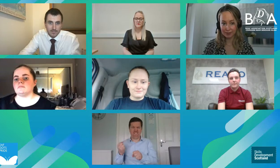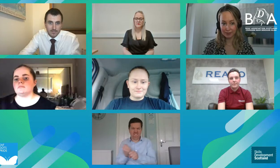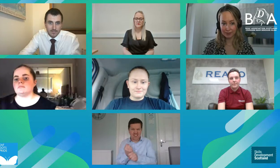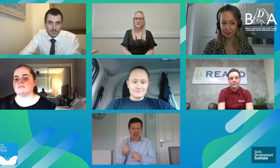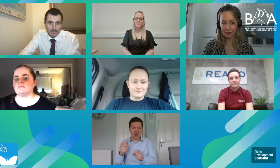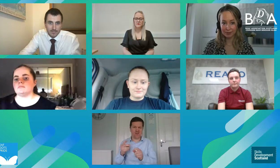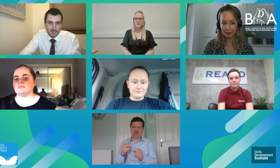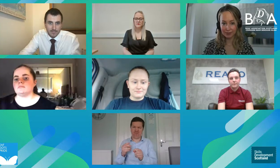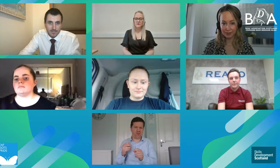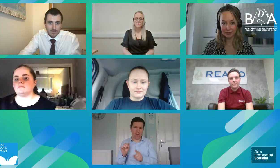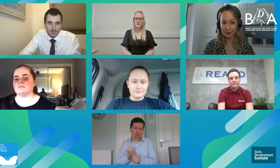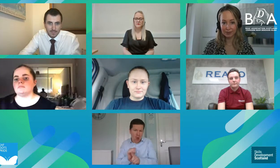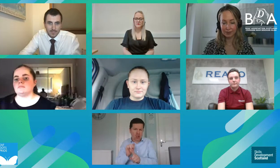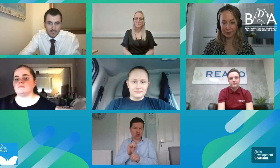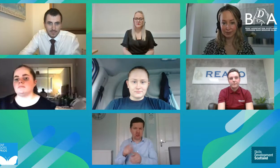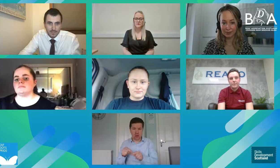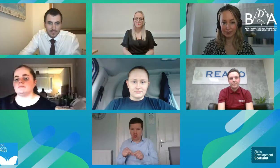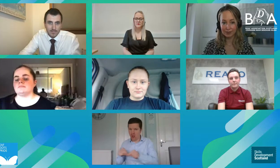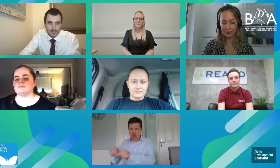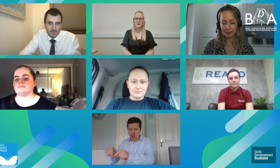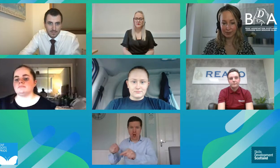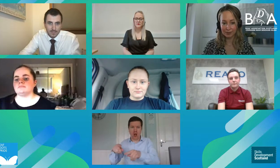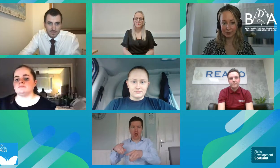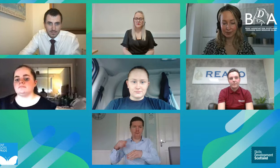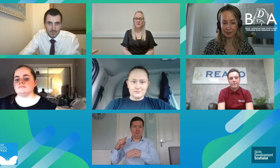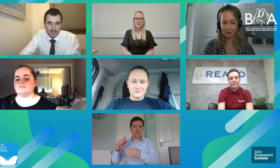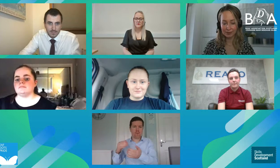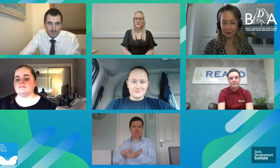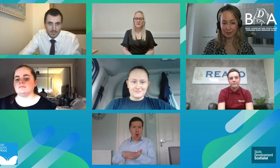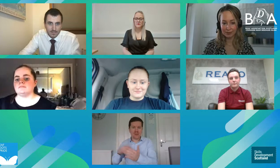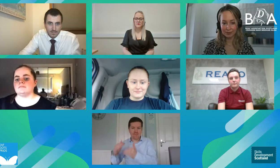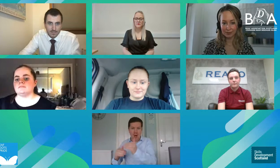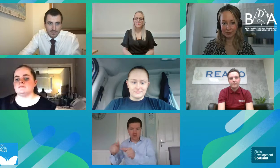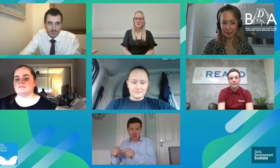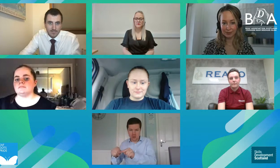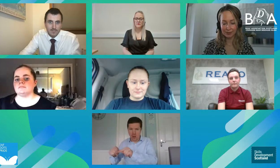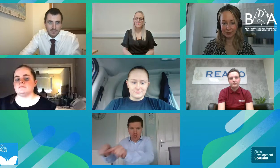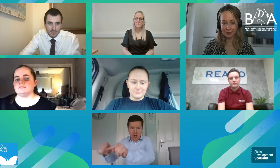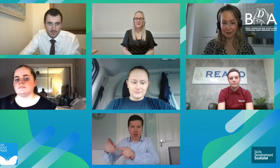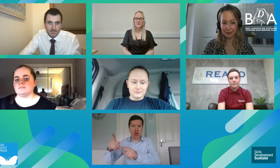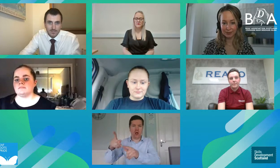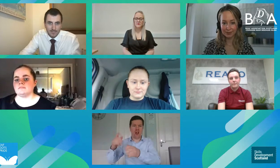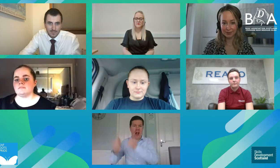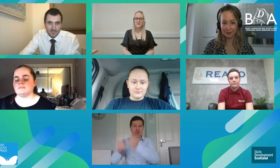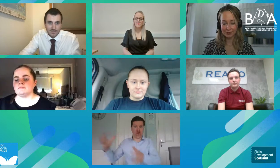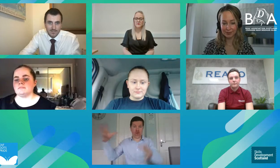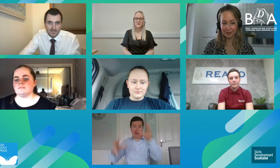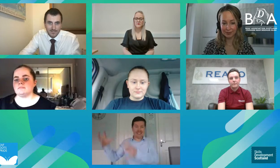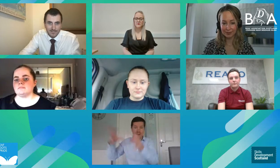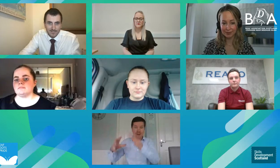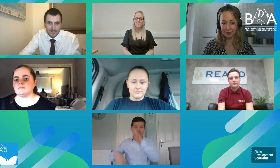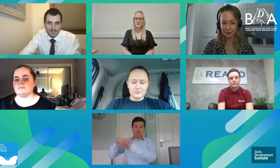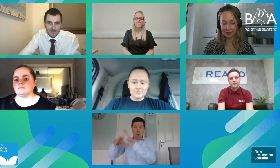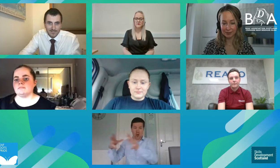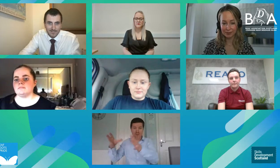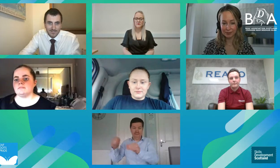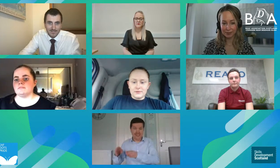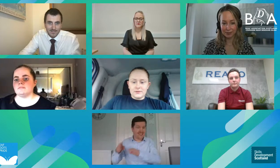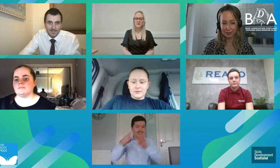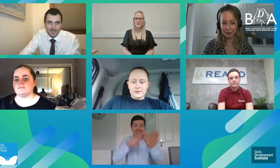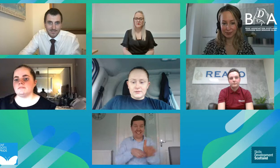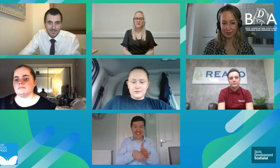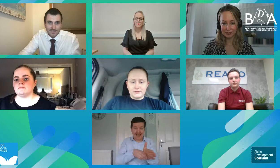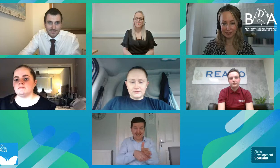components, inspect those components, fix, then polish those components, then rebuild those components, and